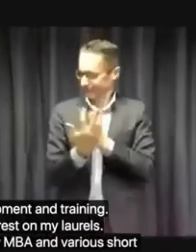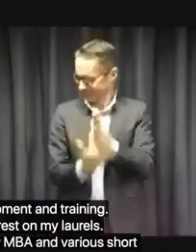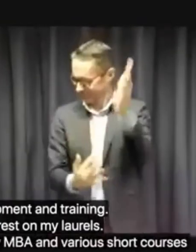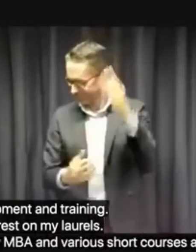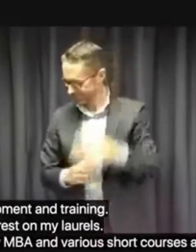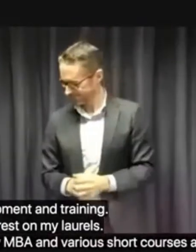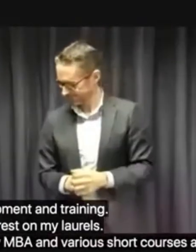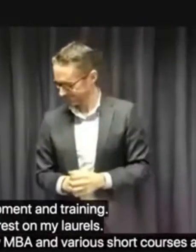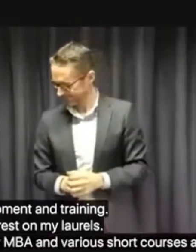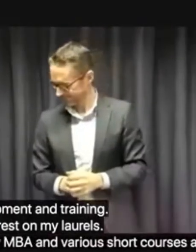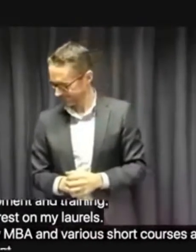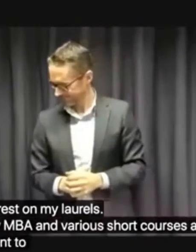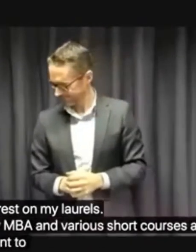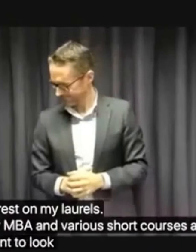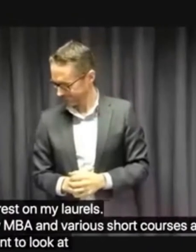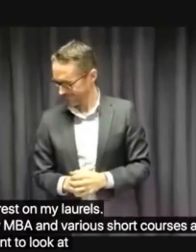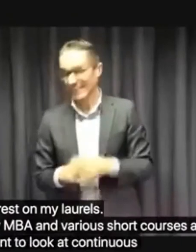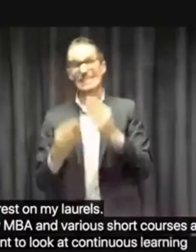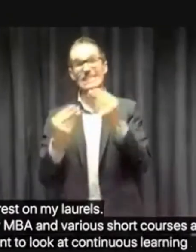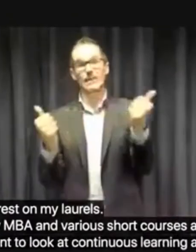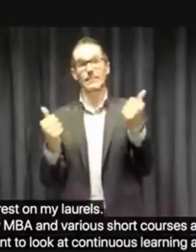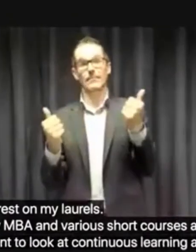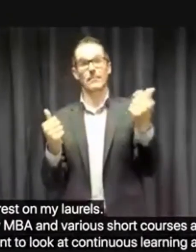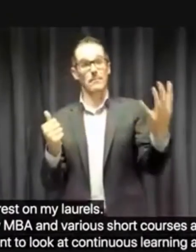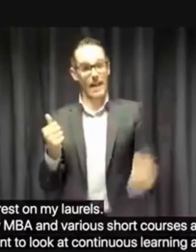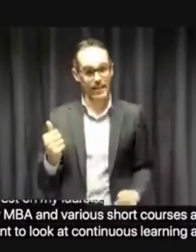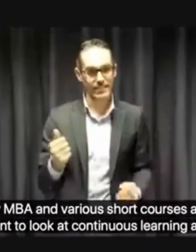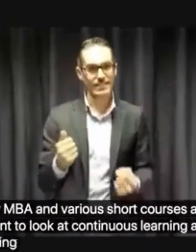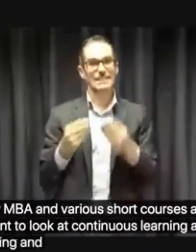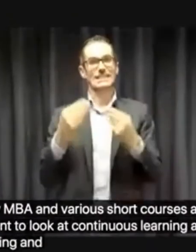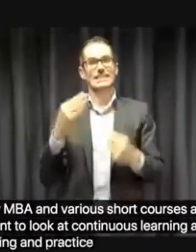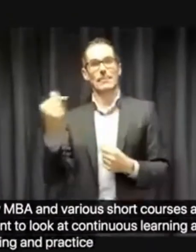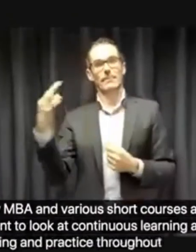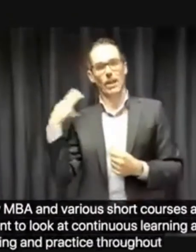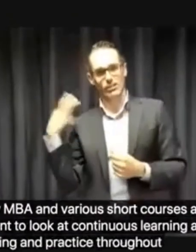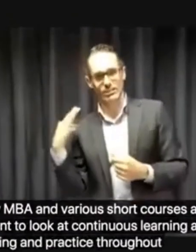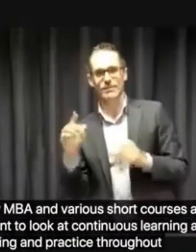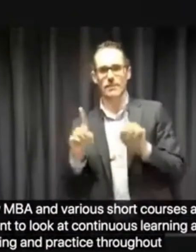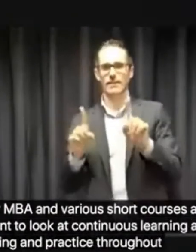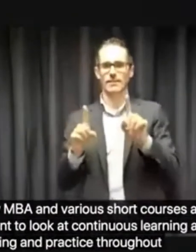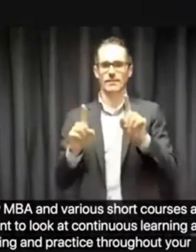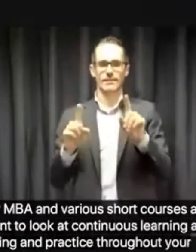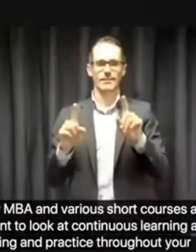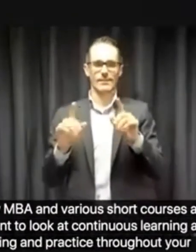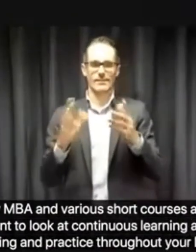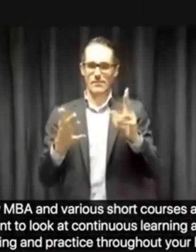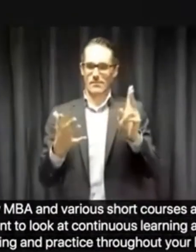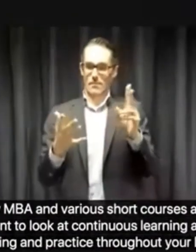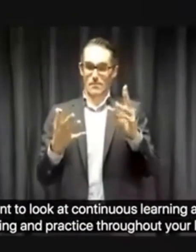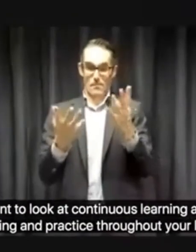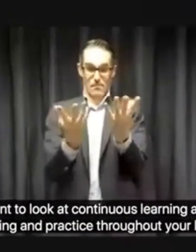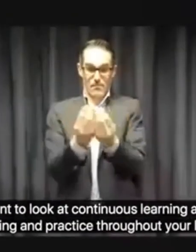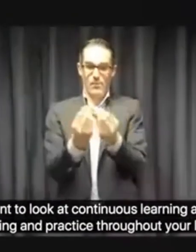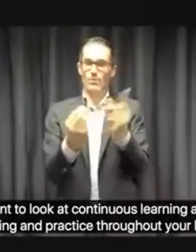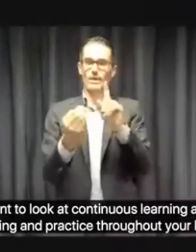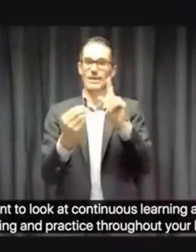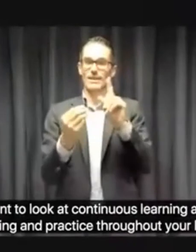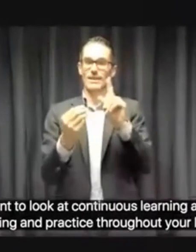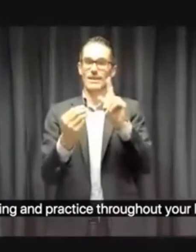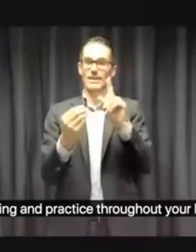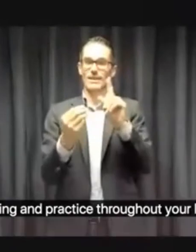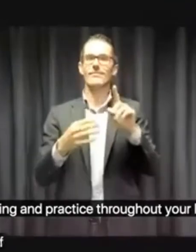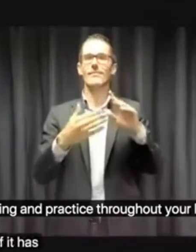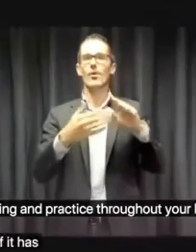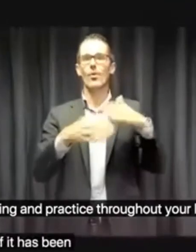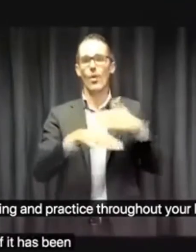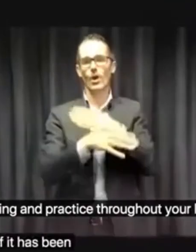training and practice throughout your life. Some of it's been paid, some of it's been